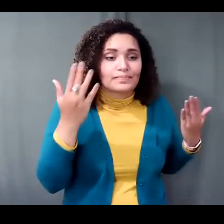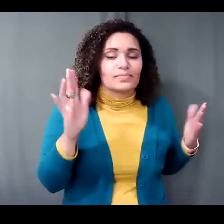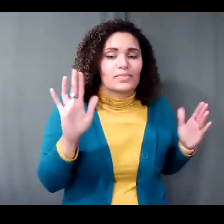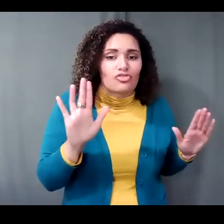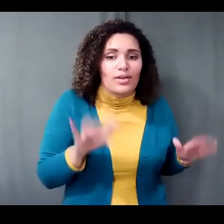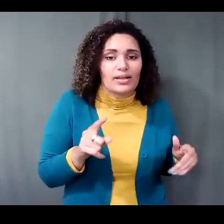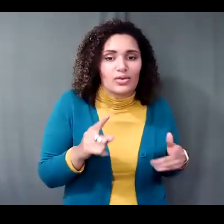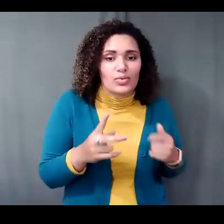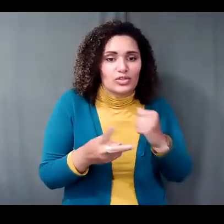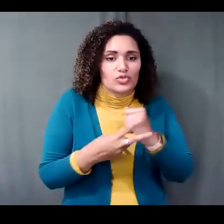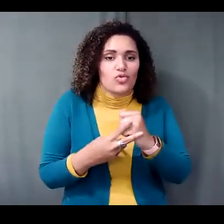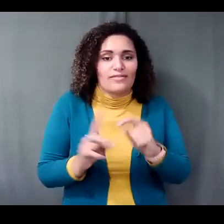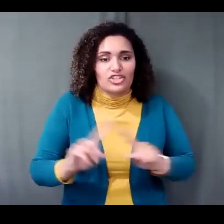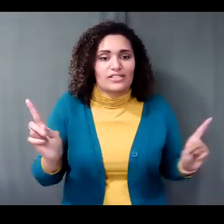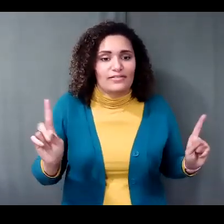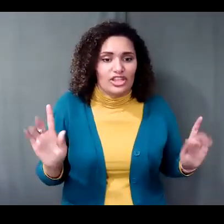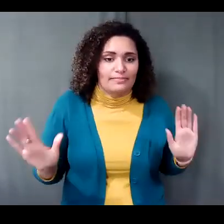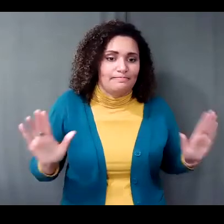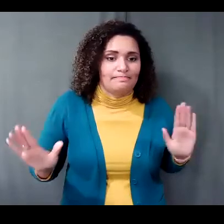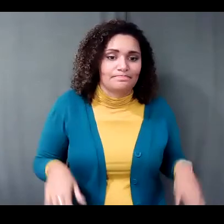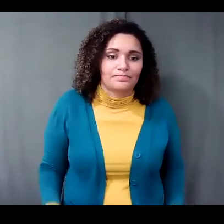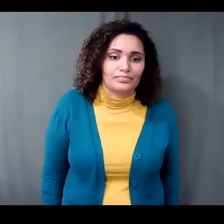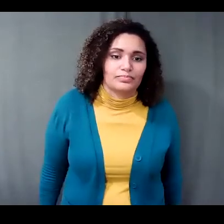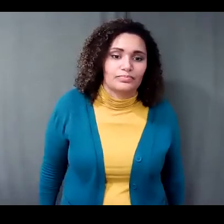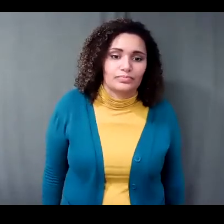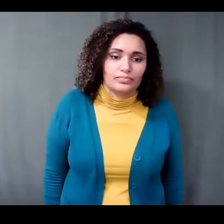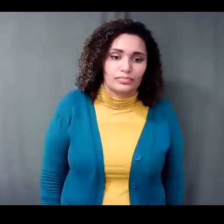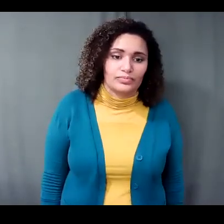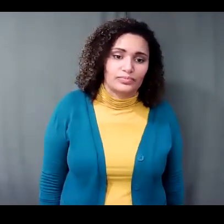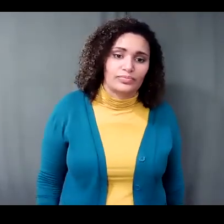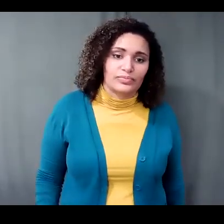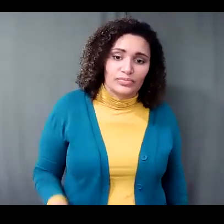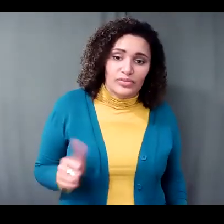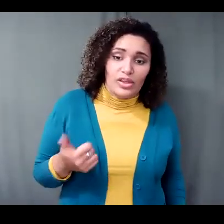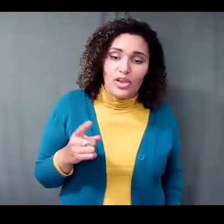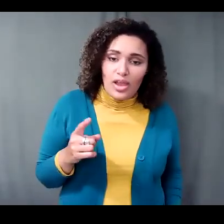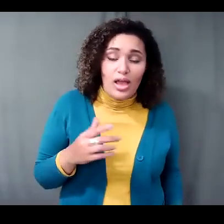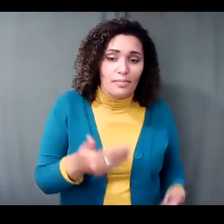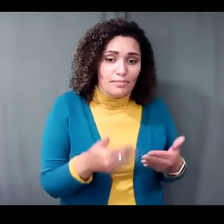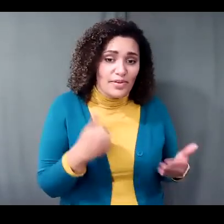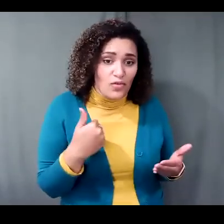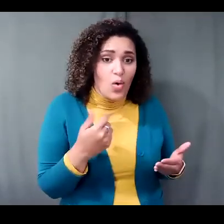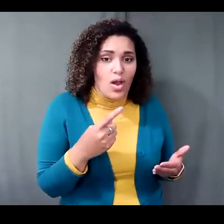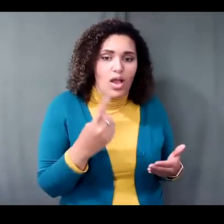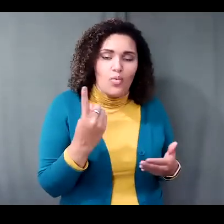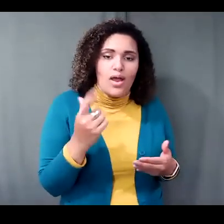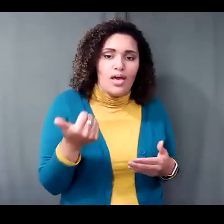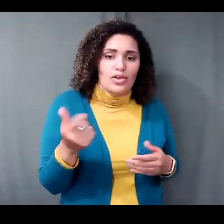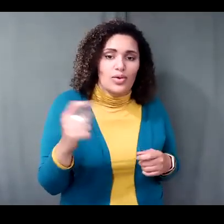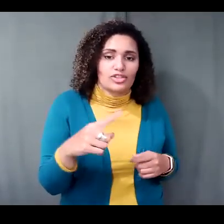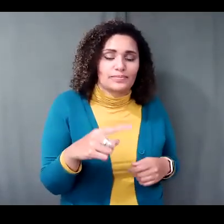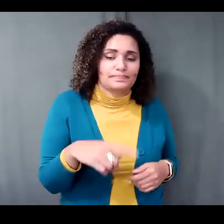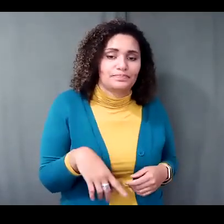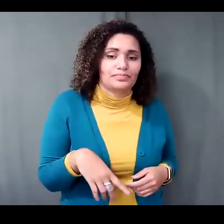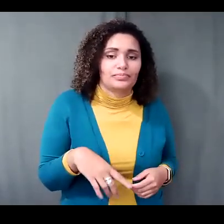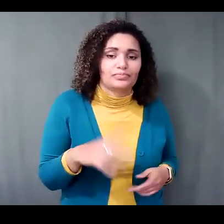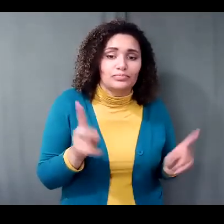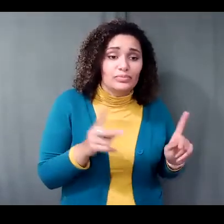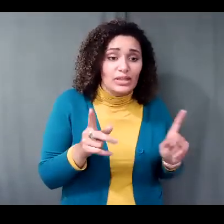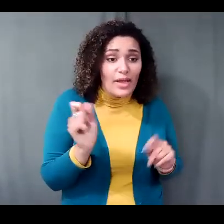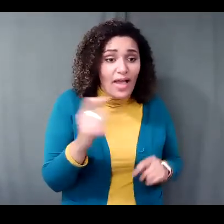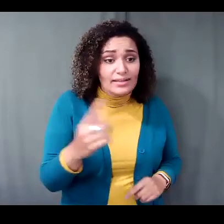I like the comment that said they actually get inebriated and fall to the bottom of the tank. And maybe they just like the Sauterne style better, so they drink more of